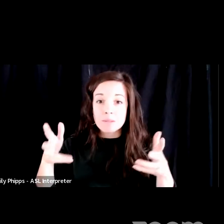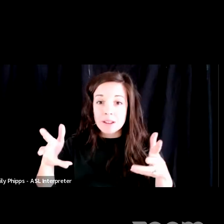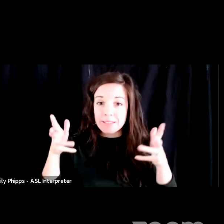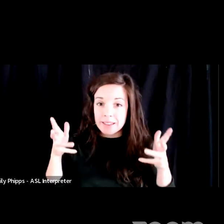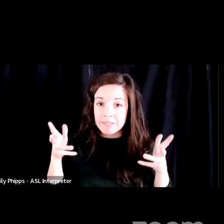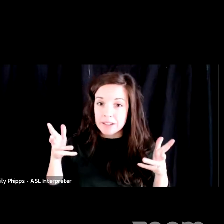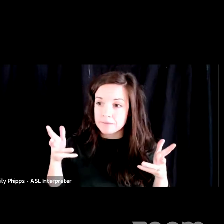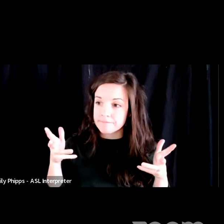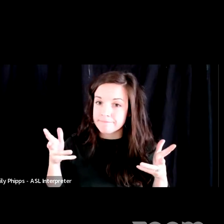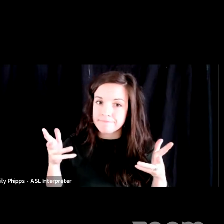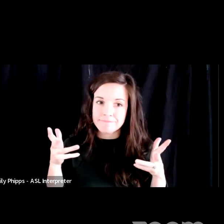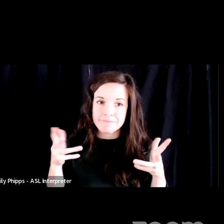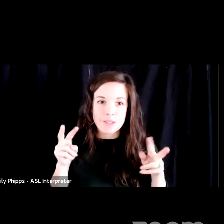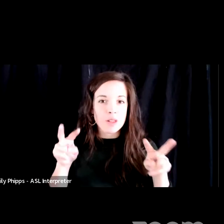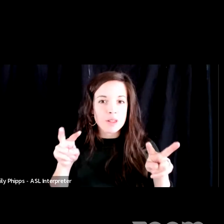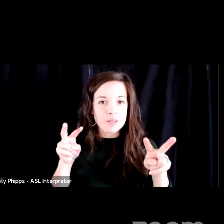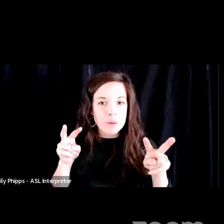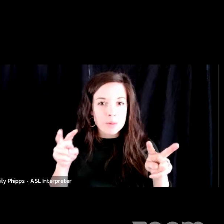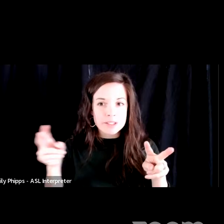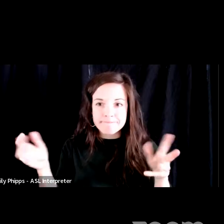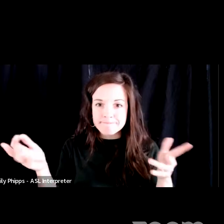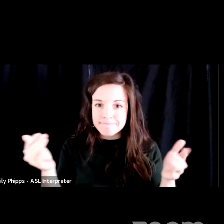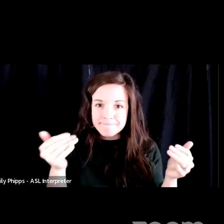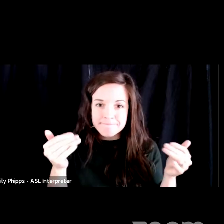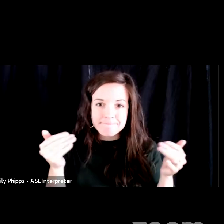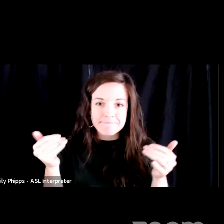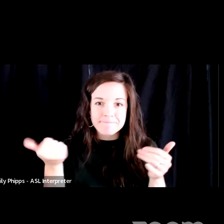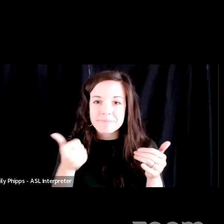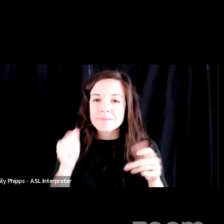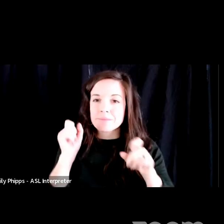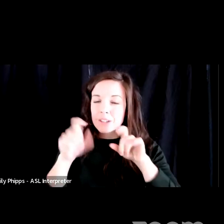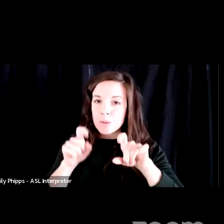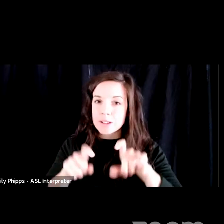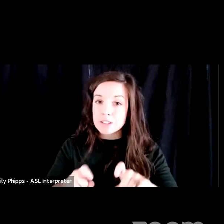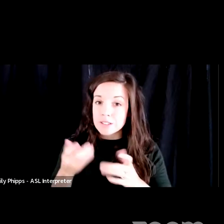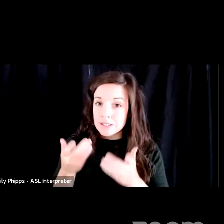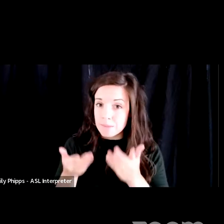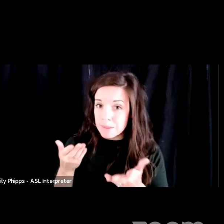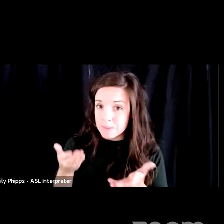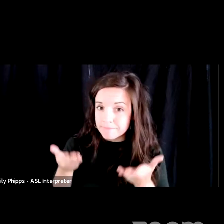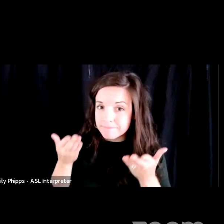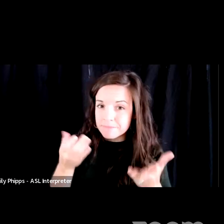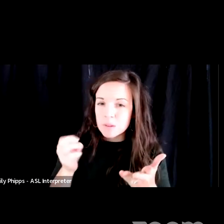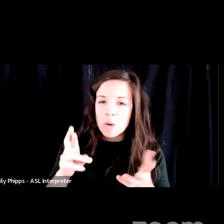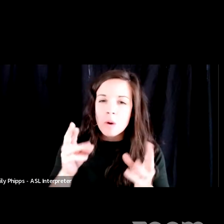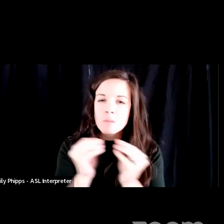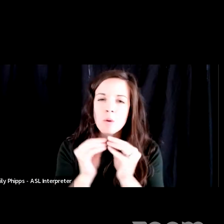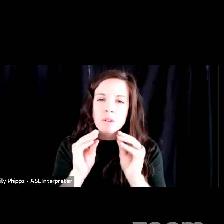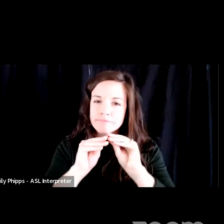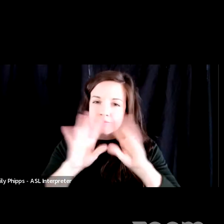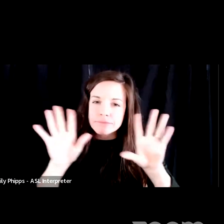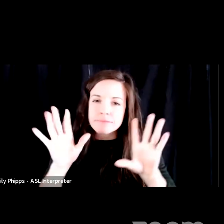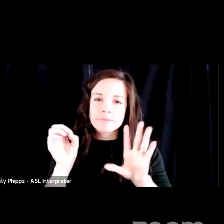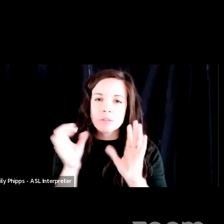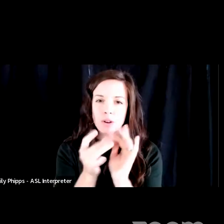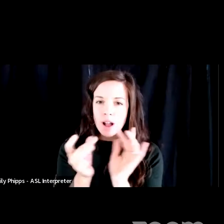I look forward to any questions that that you might have, or further clarifications or